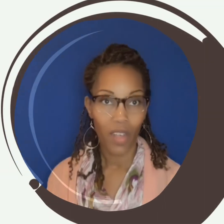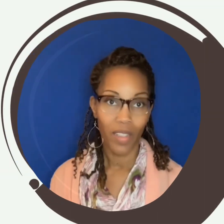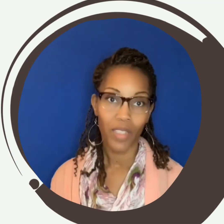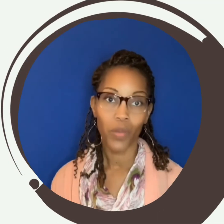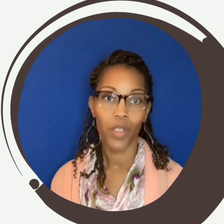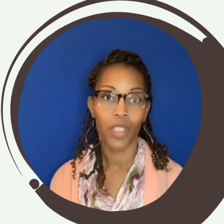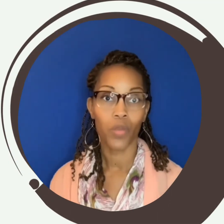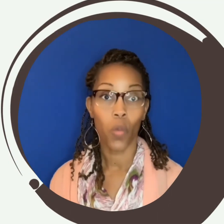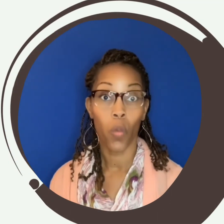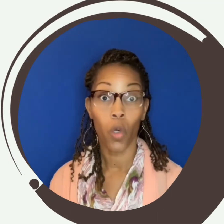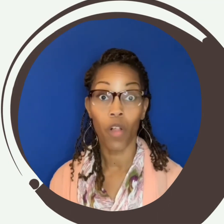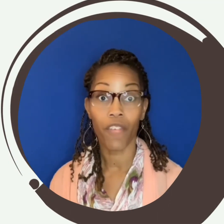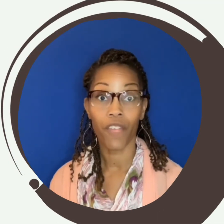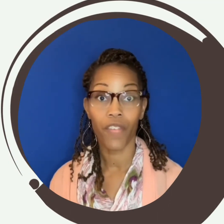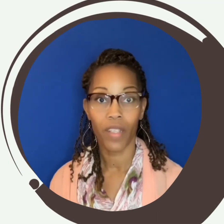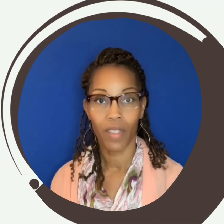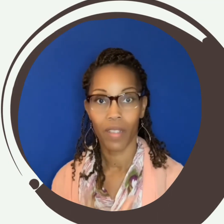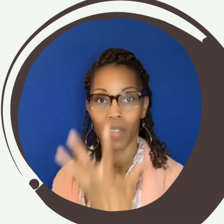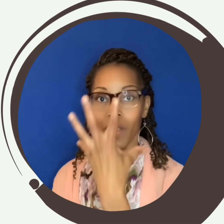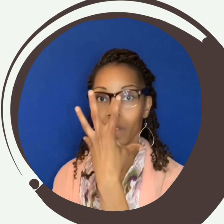Our next word is wolf.